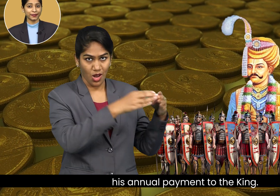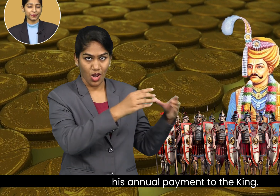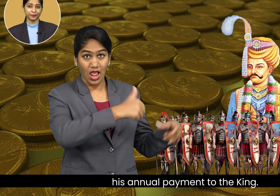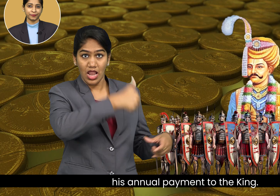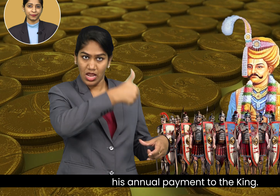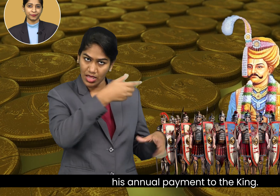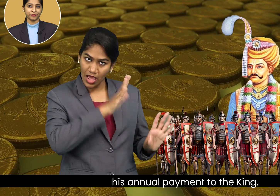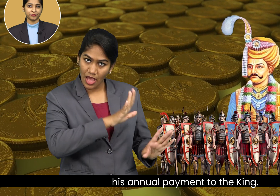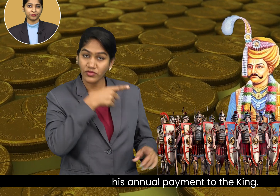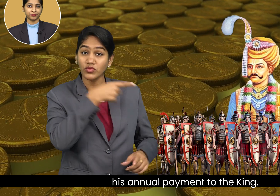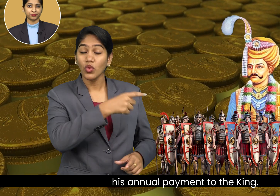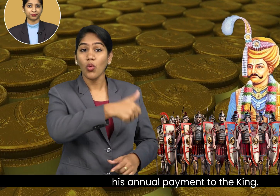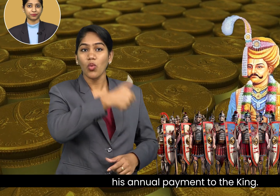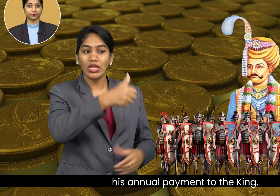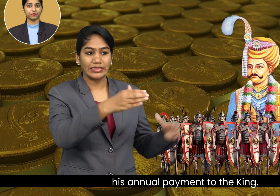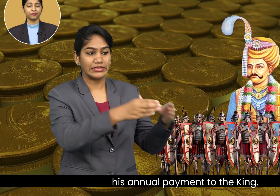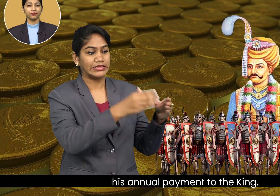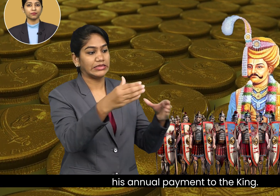king.